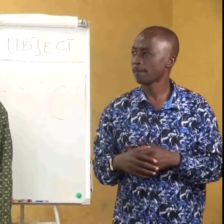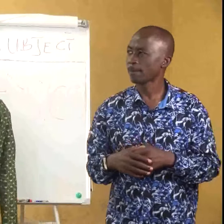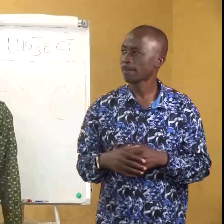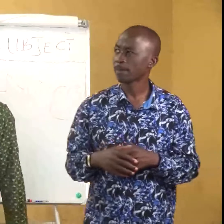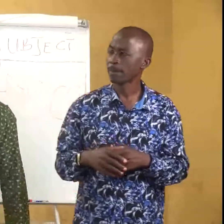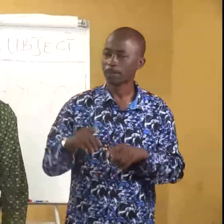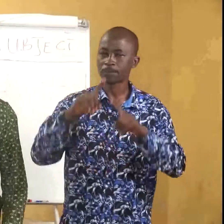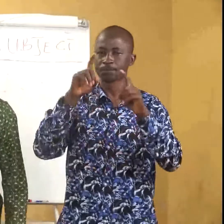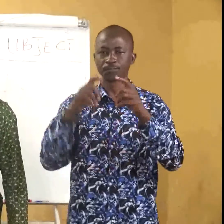Question 2.